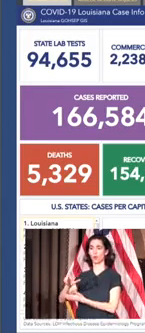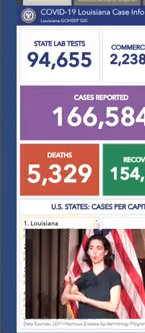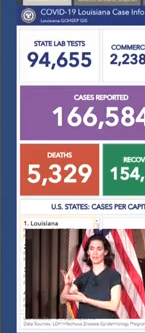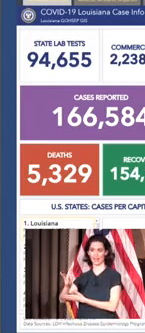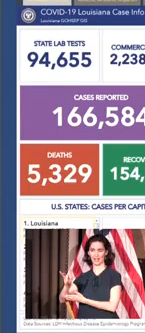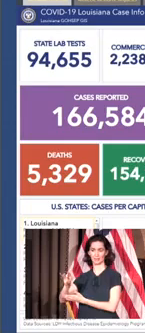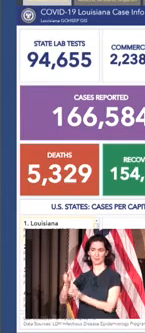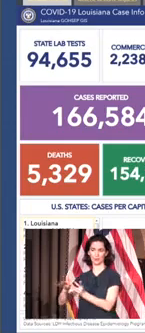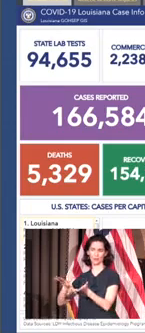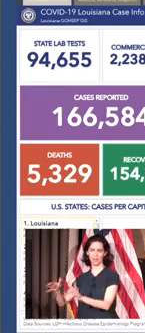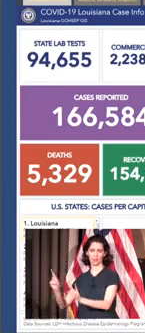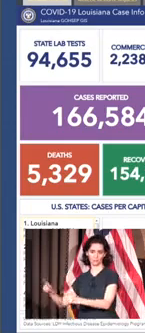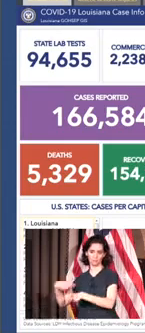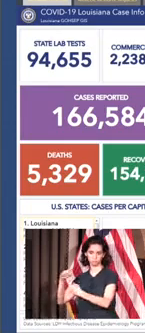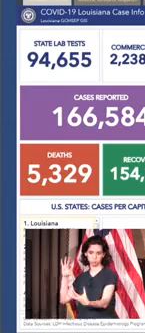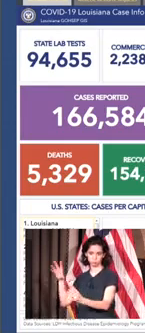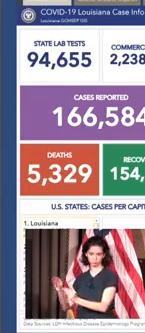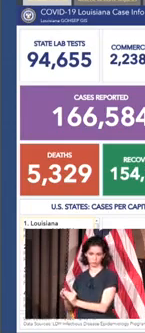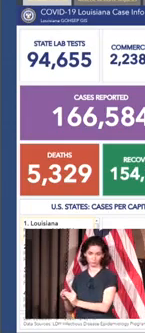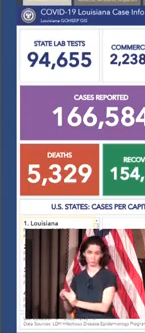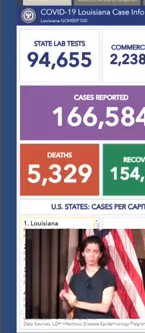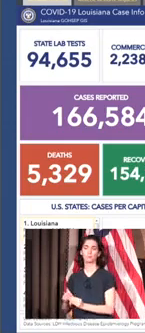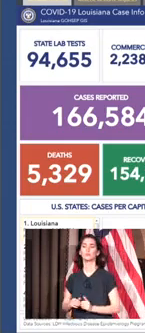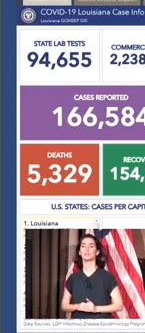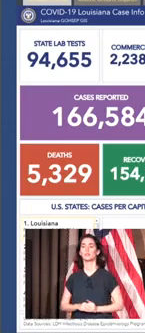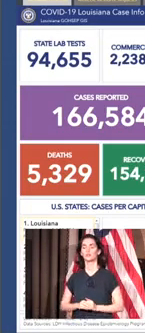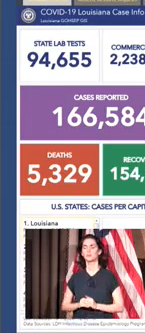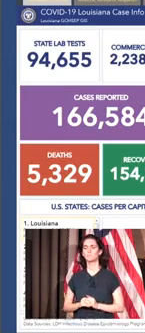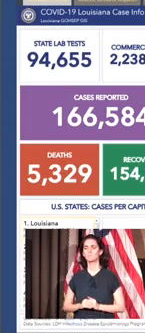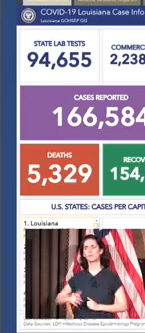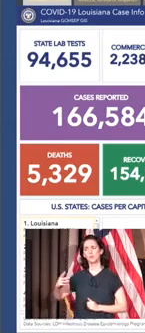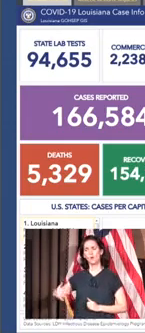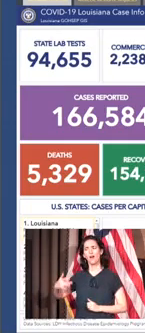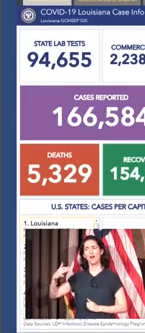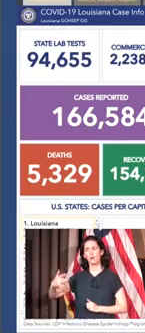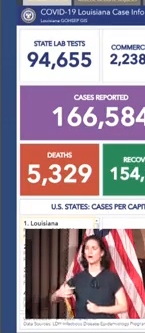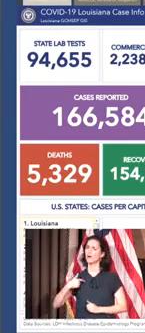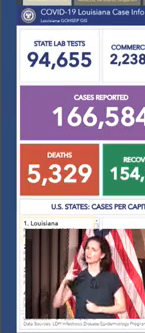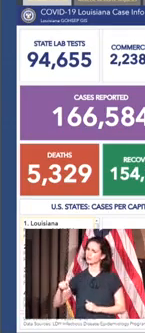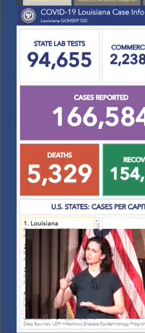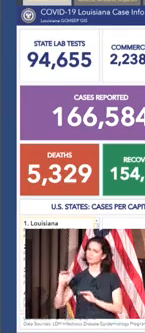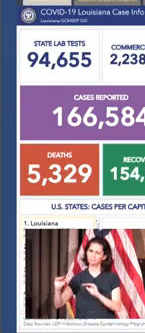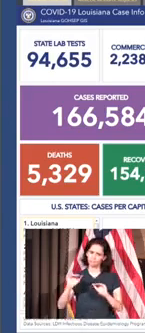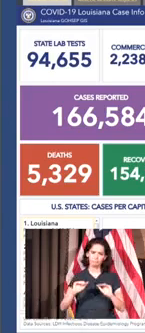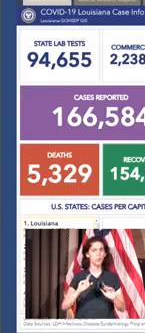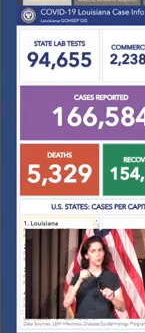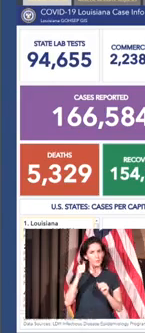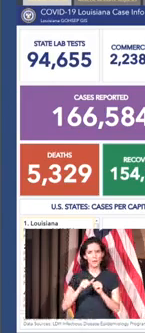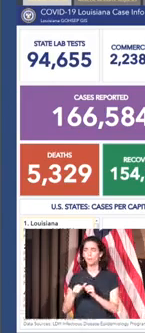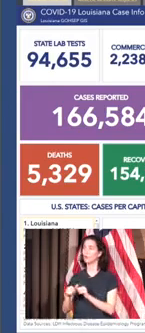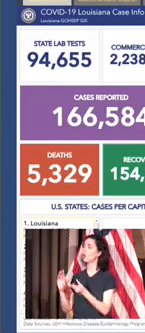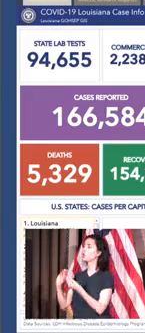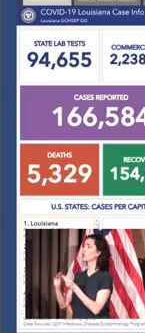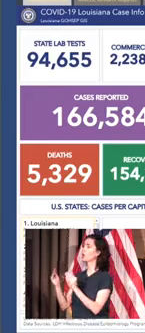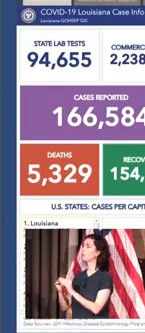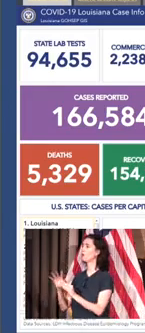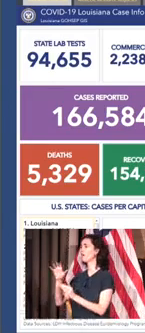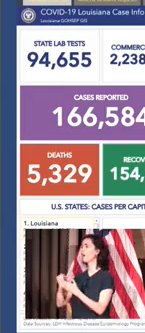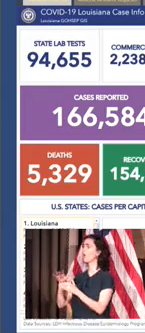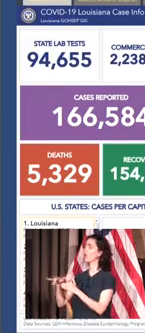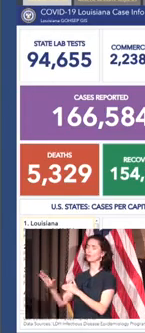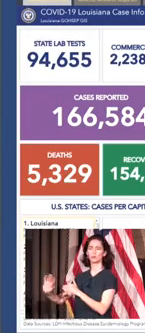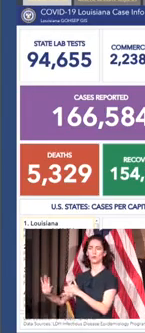5,329 deaths. And periodically I like to make sure that we remember that these are not just numbers, these are